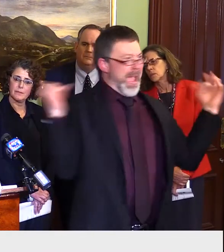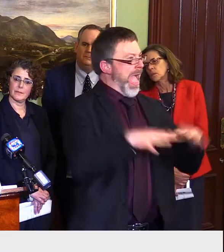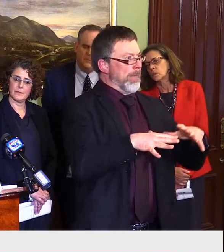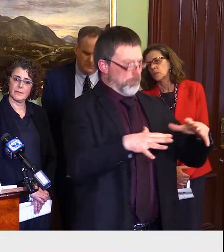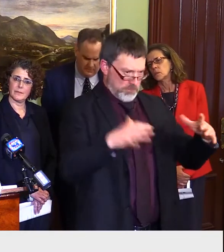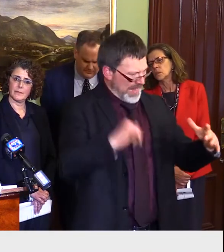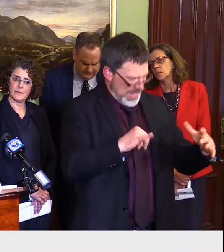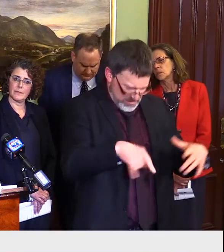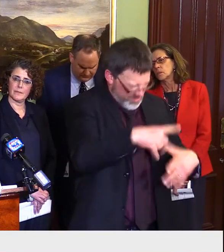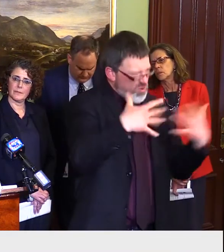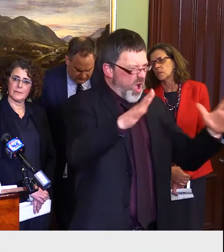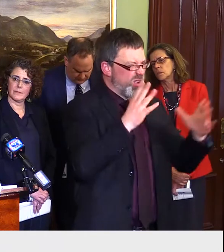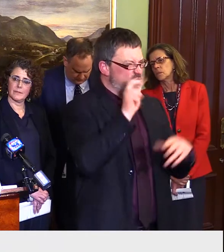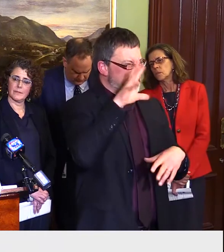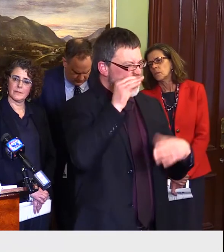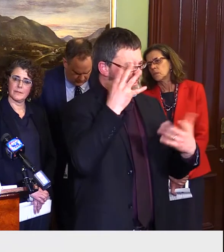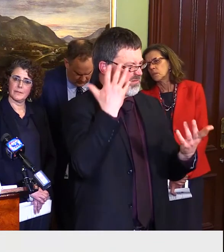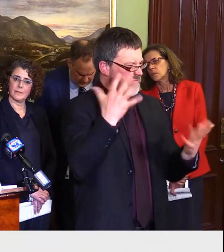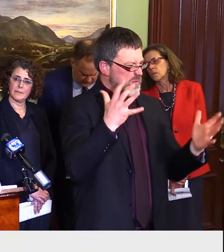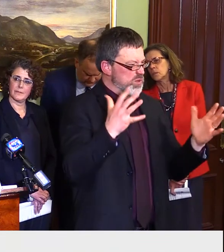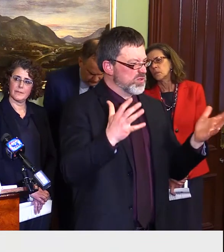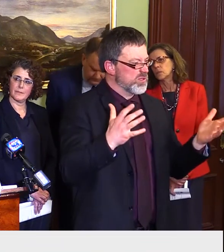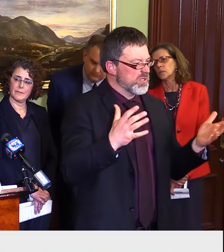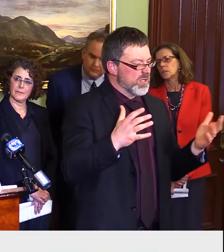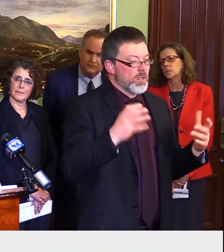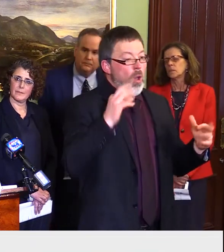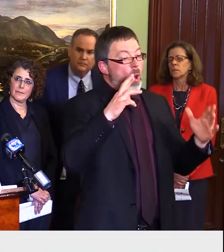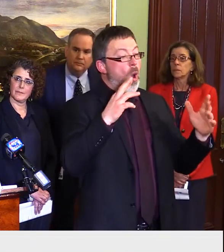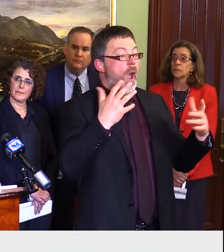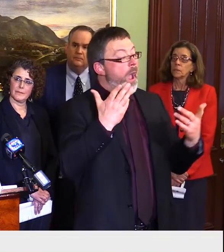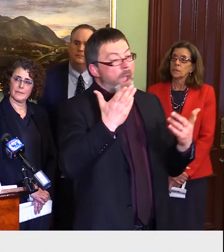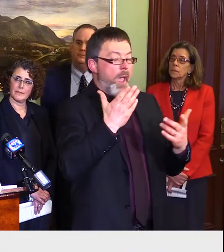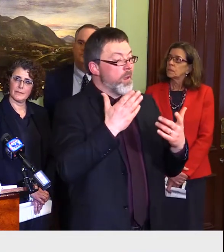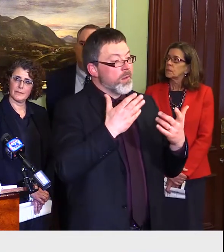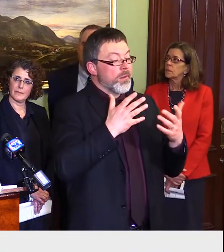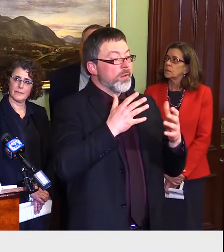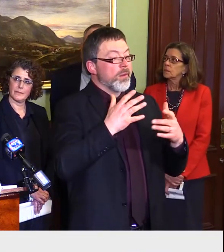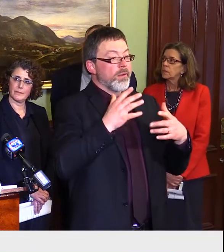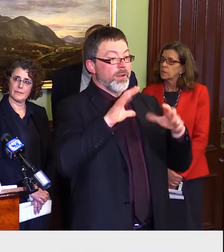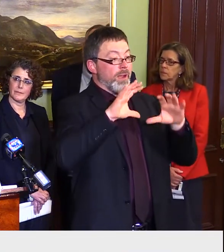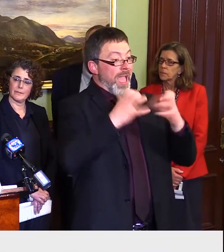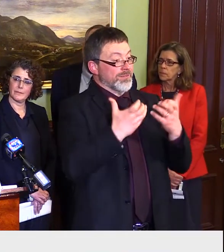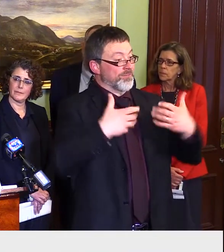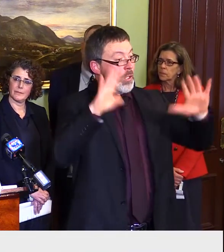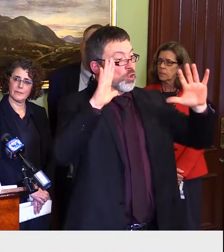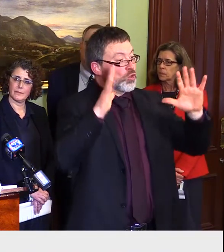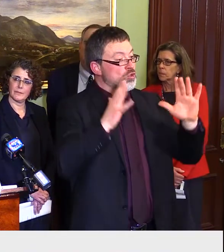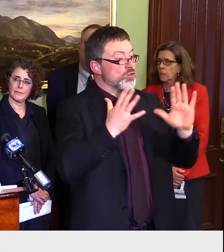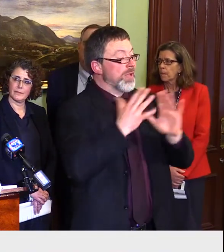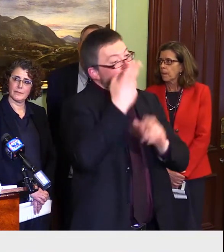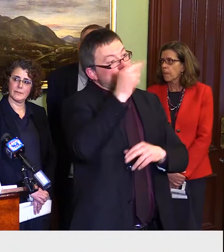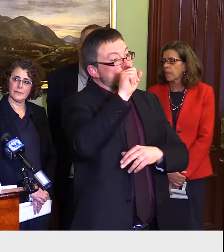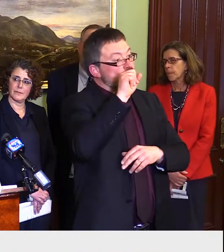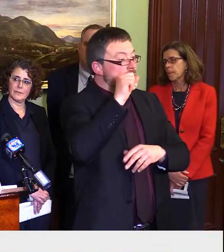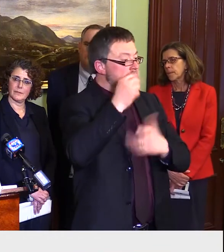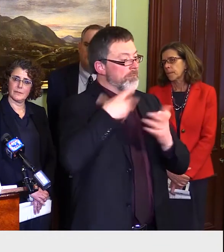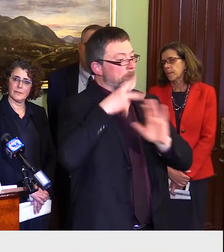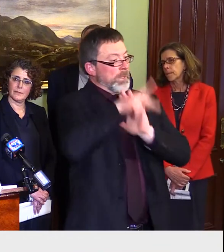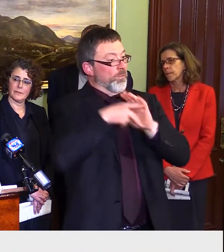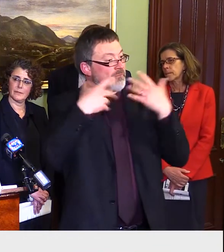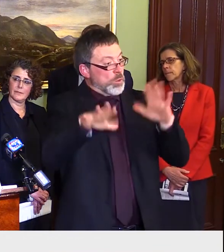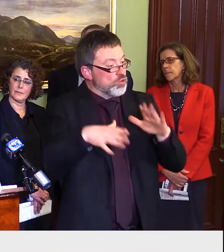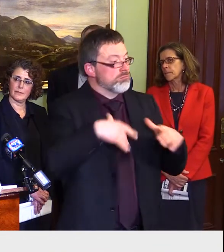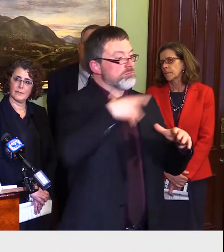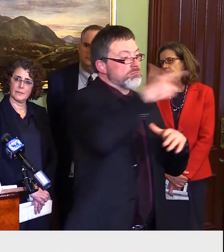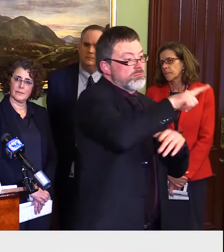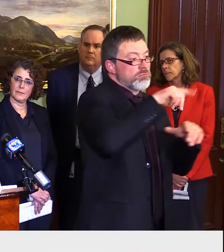and there are many other settings, cafeterias, in which more than 250 students will be present at one time. Is any guidance